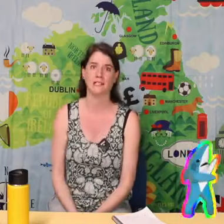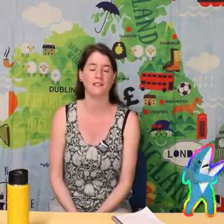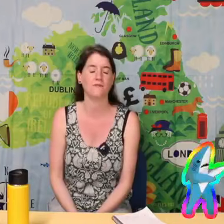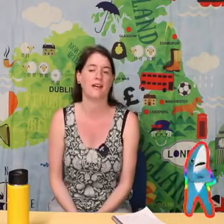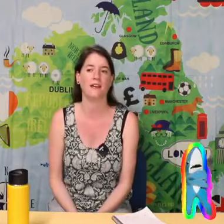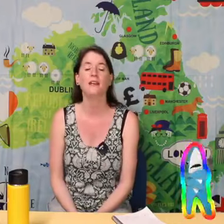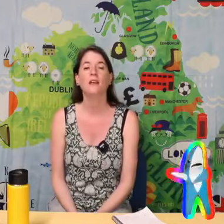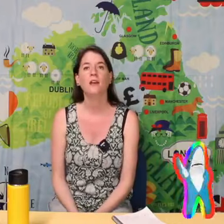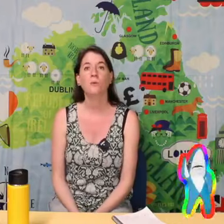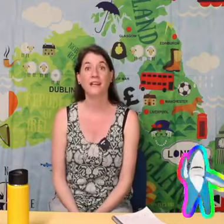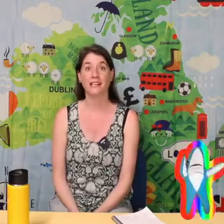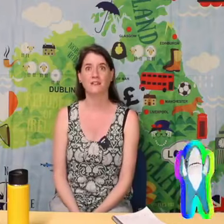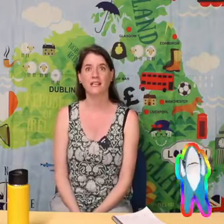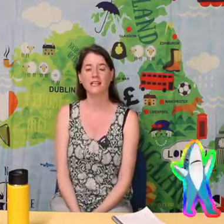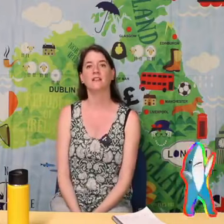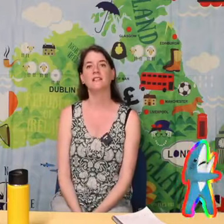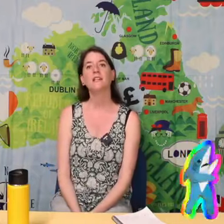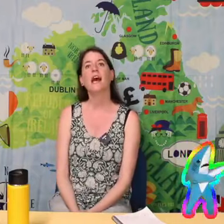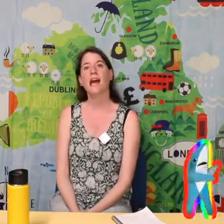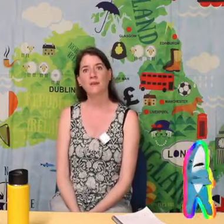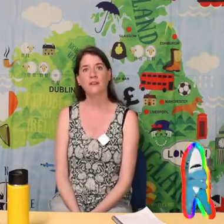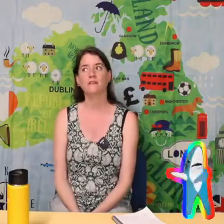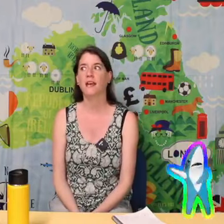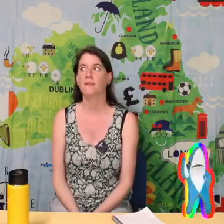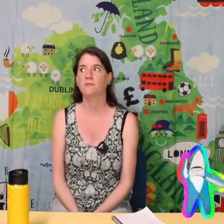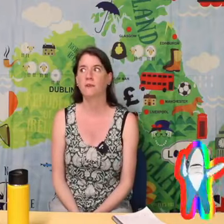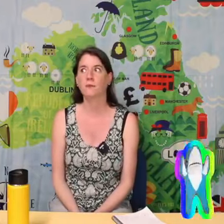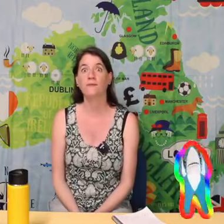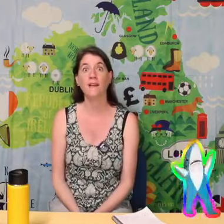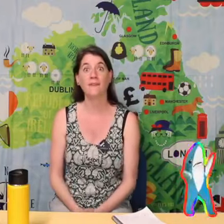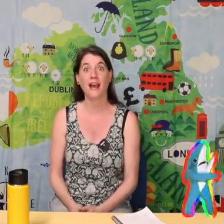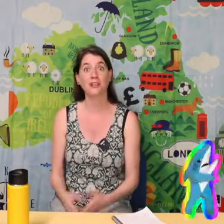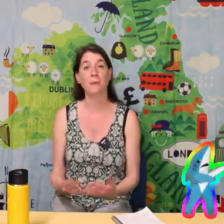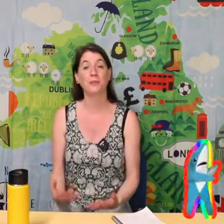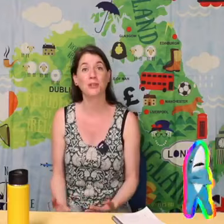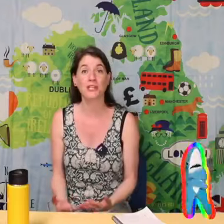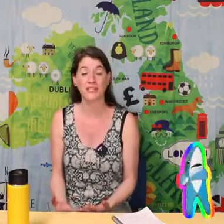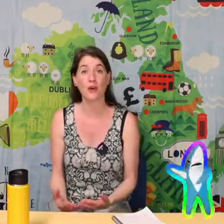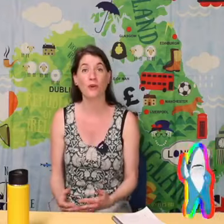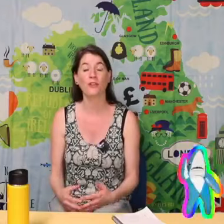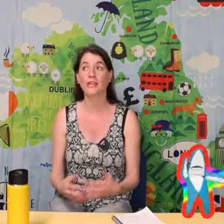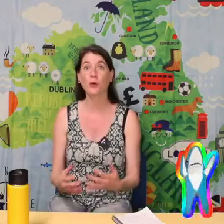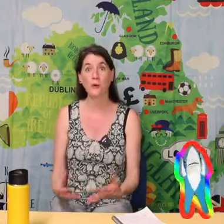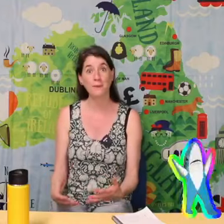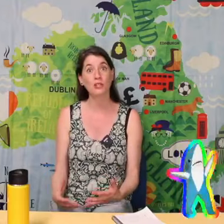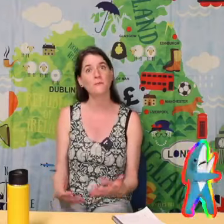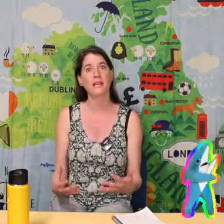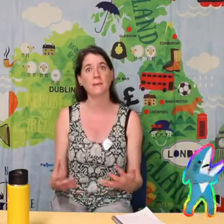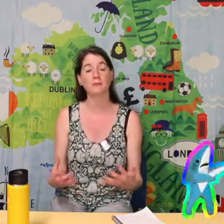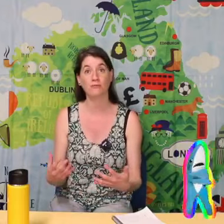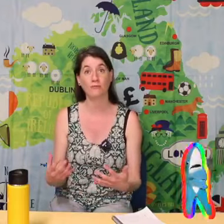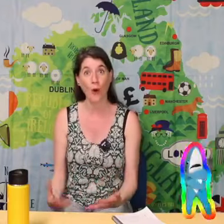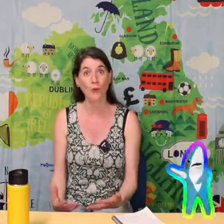of wildlife at Heathlands. However, we've never had the opportunity or the equipment to be able to record